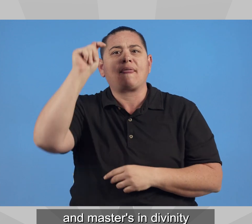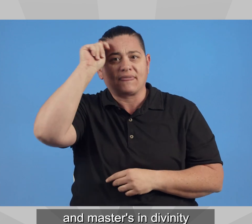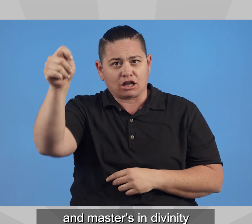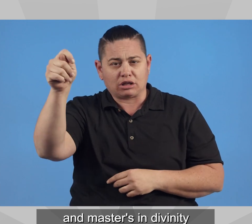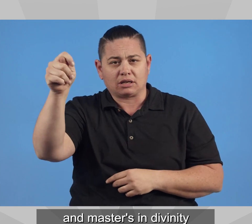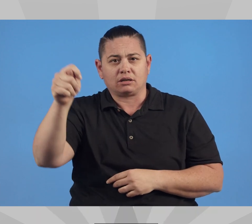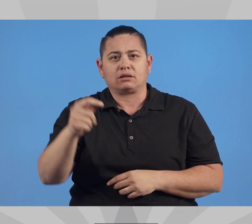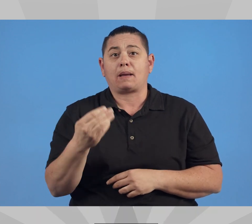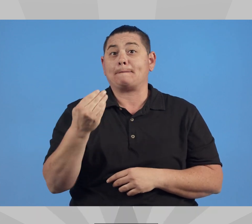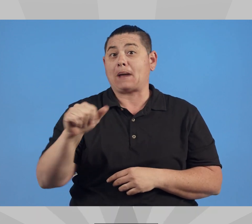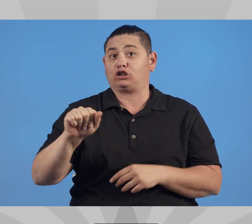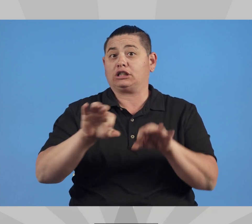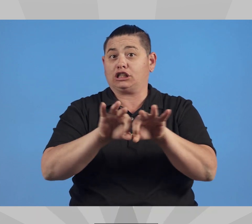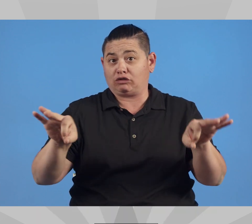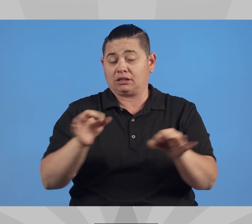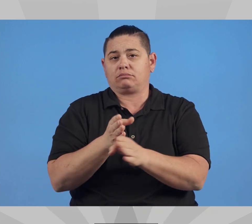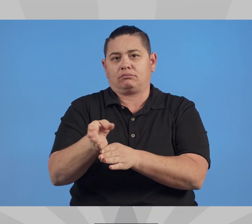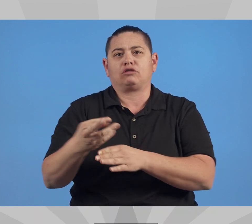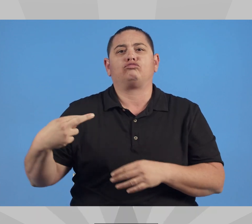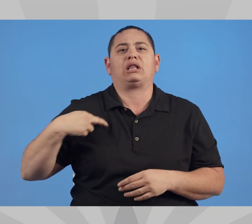Canyon University.